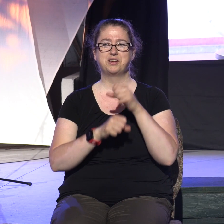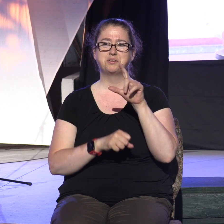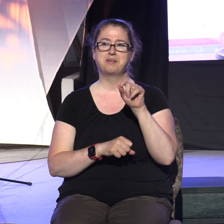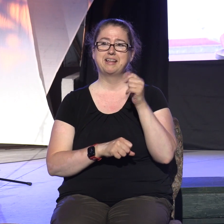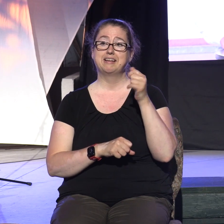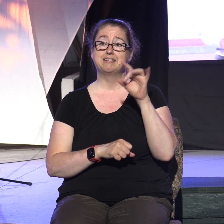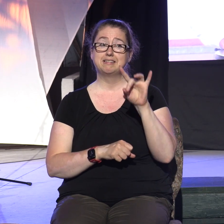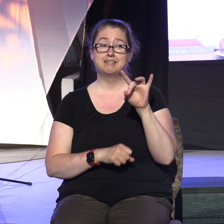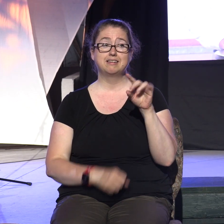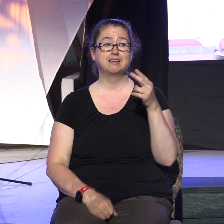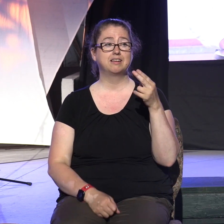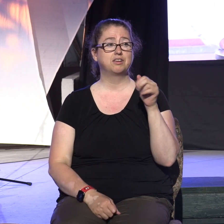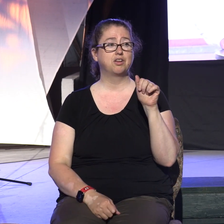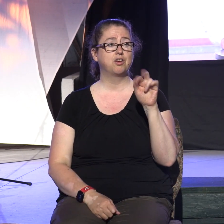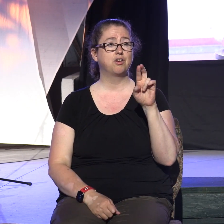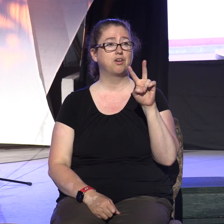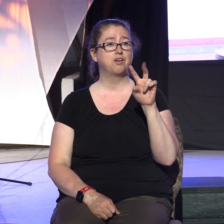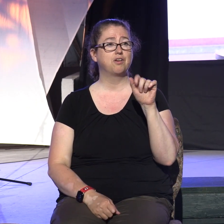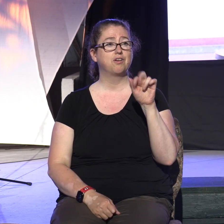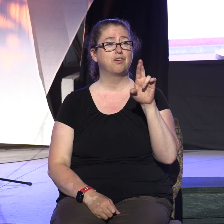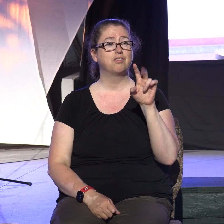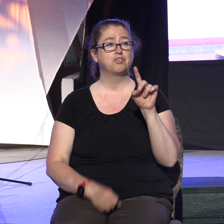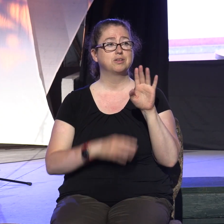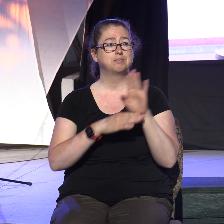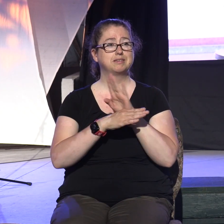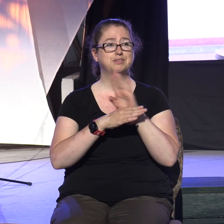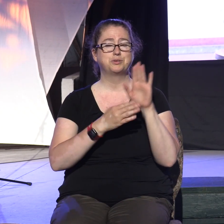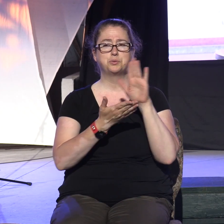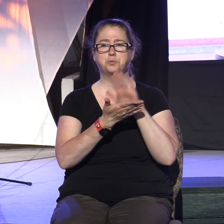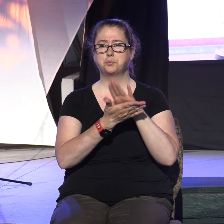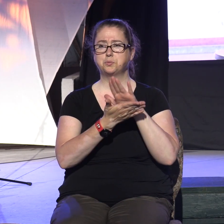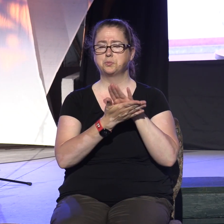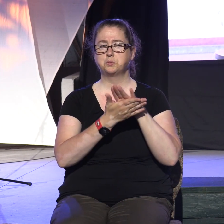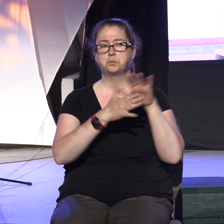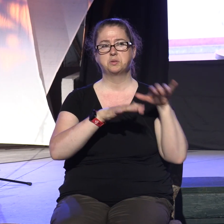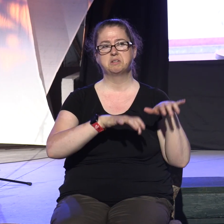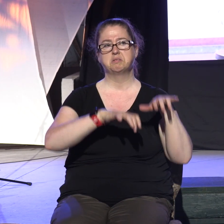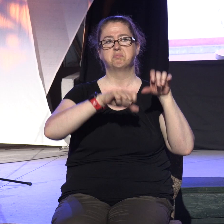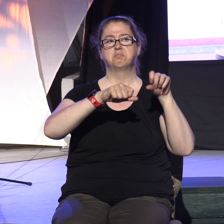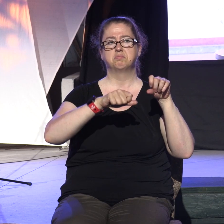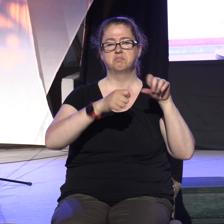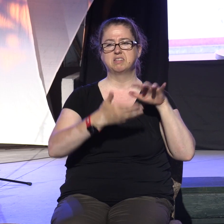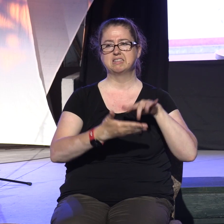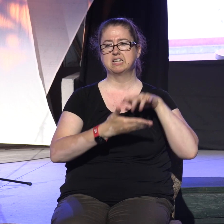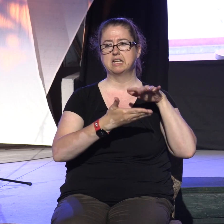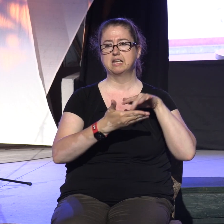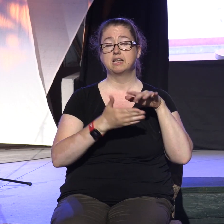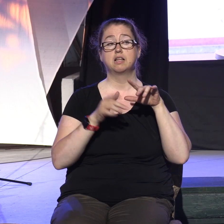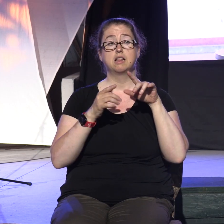over 4,000 multimillionaires, many of them billionaires.